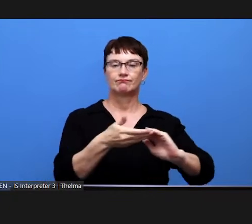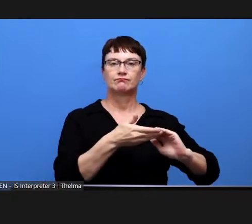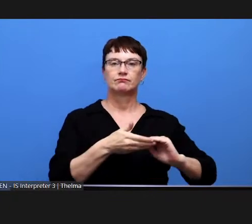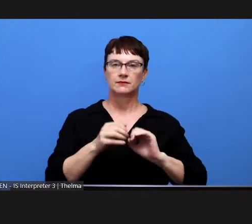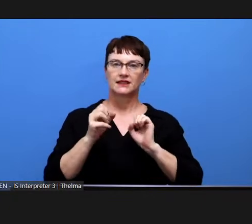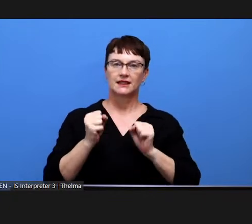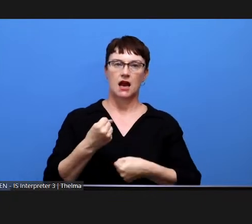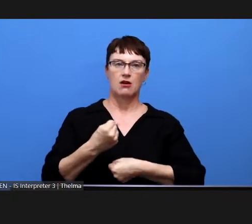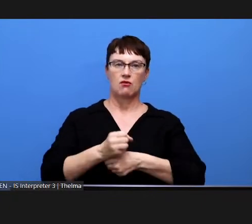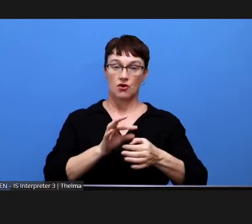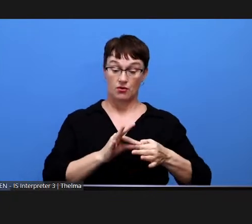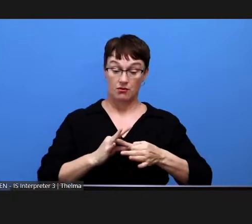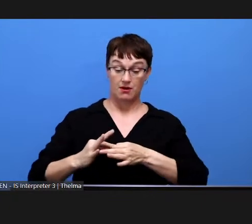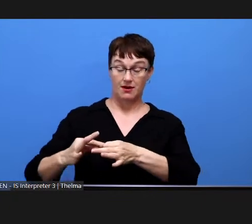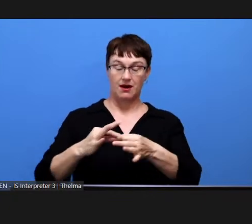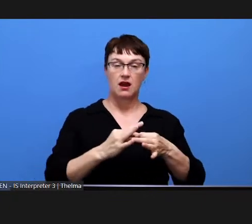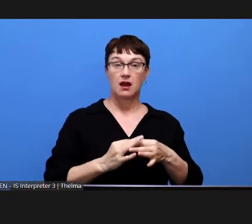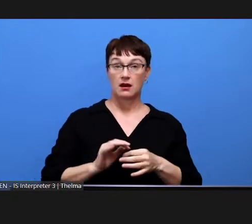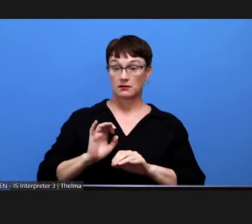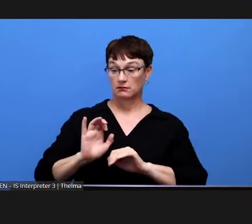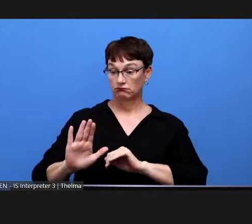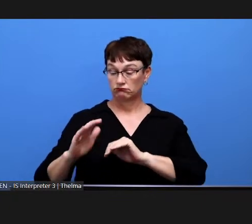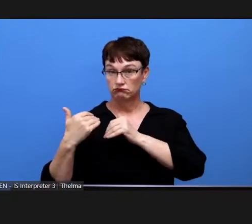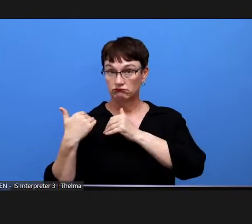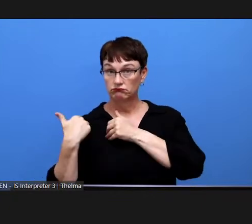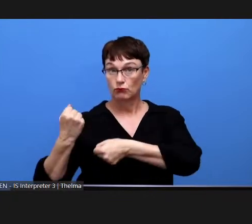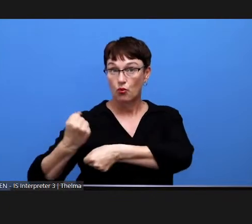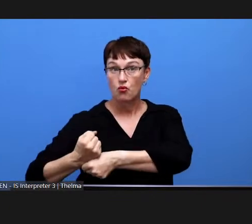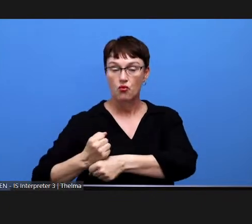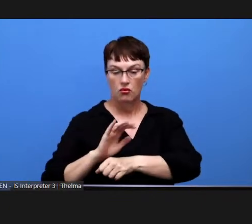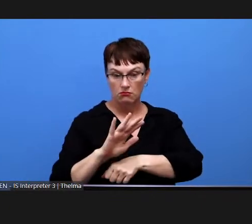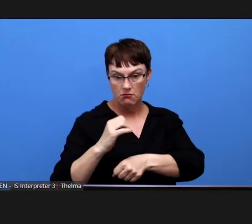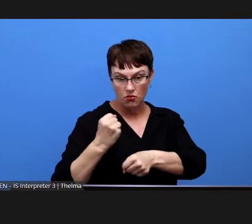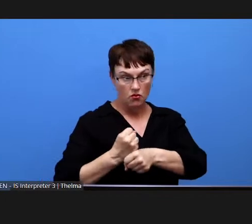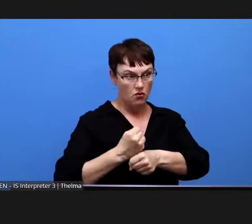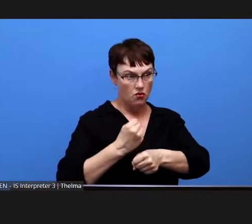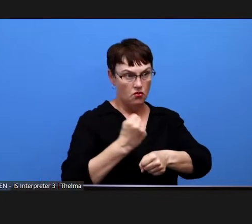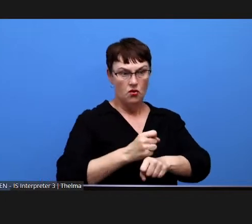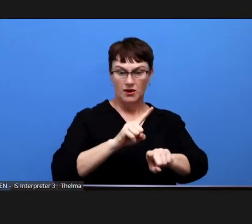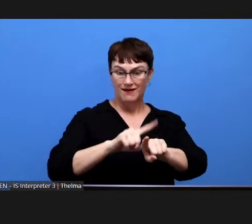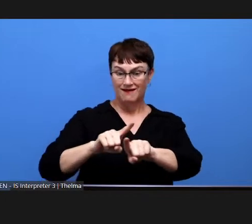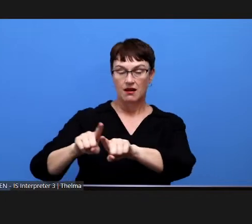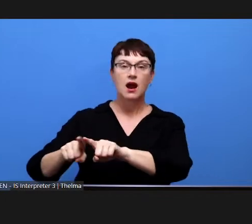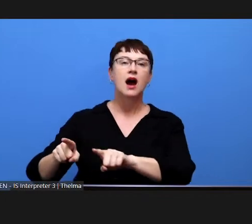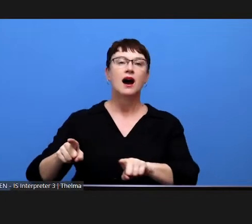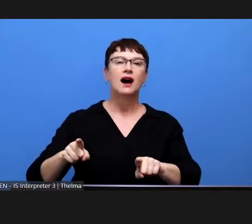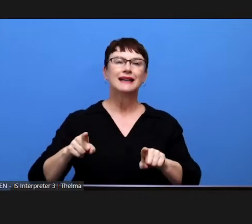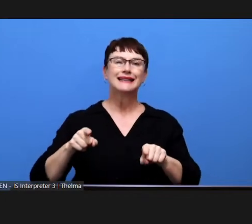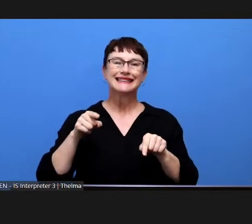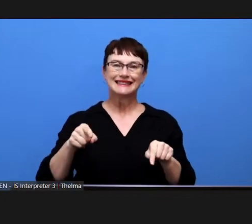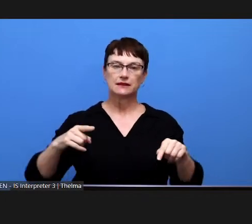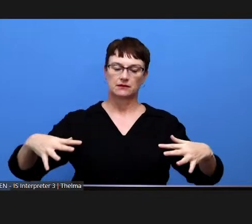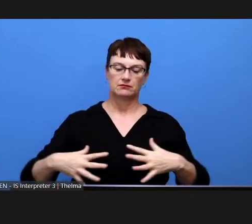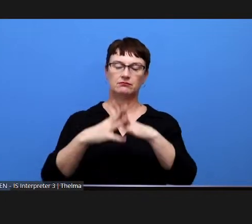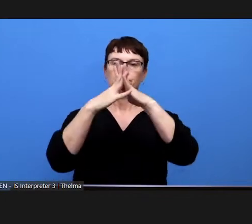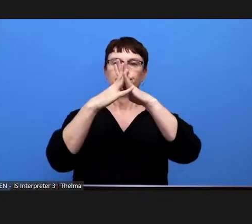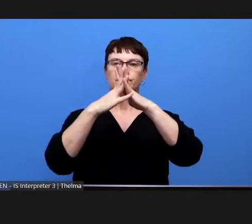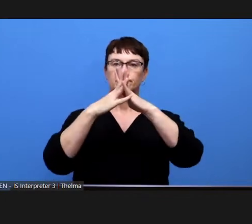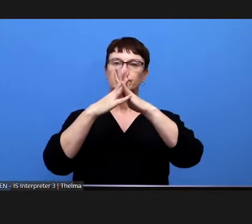as a whole to fulfill its own reporting obligation vis-a-vis the international and regional